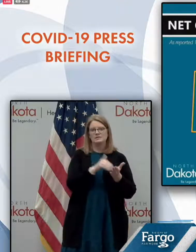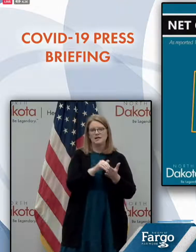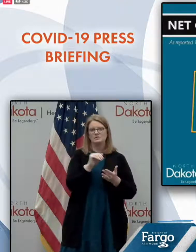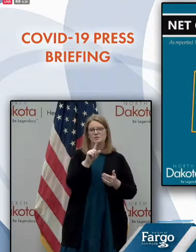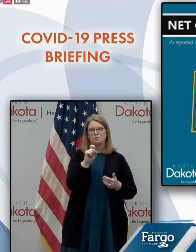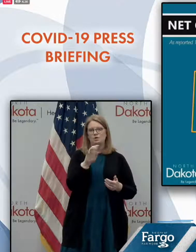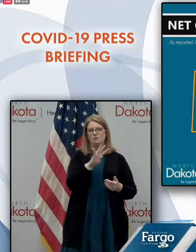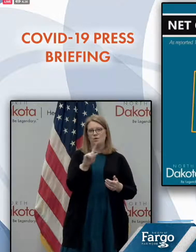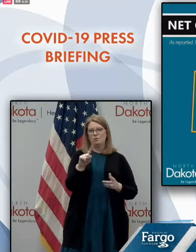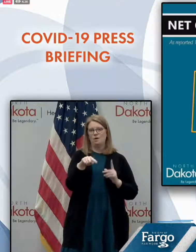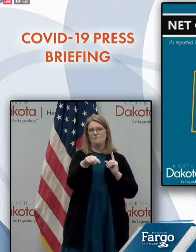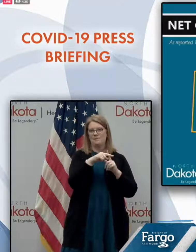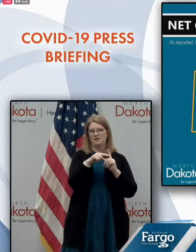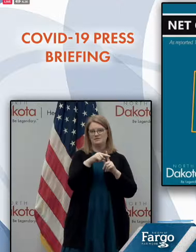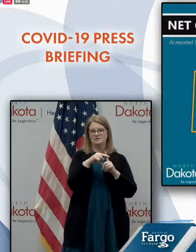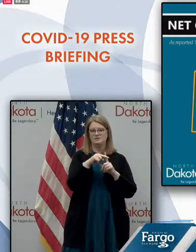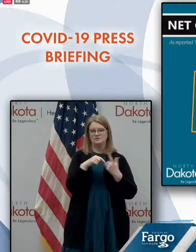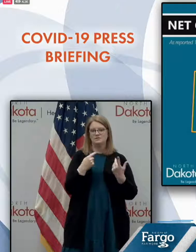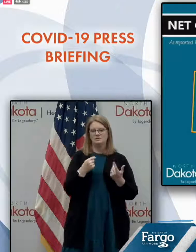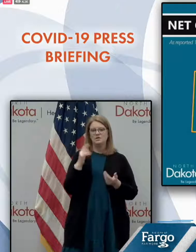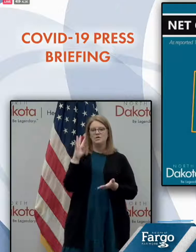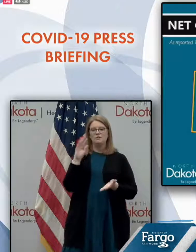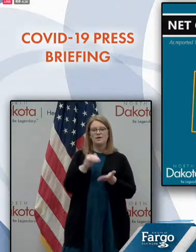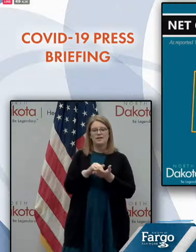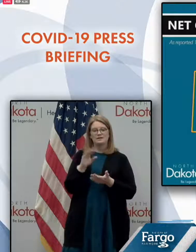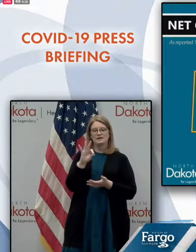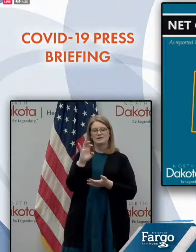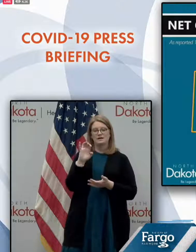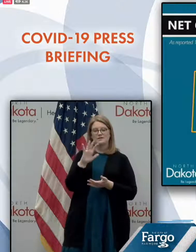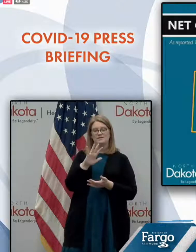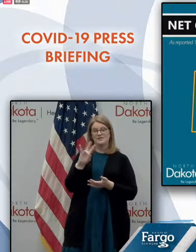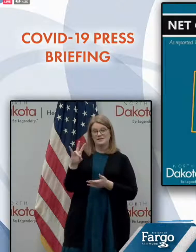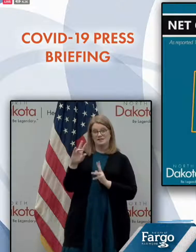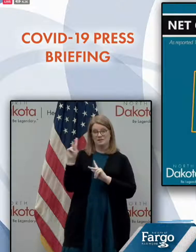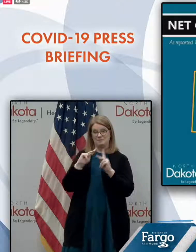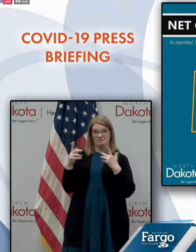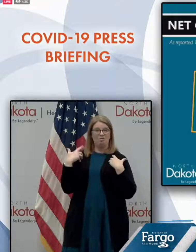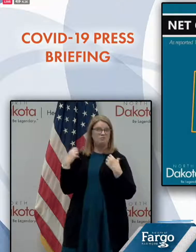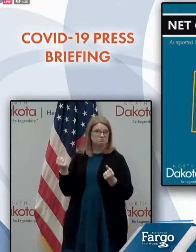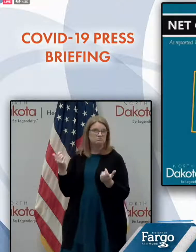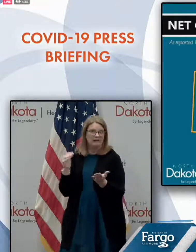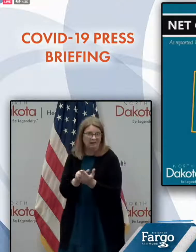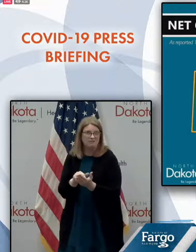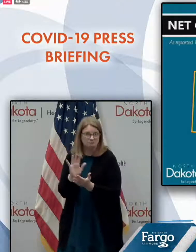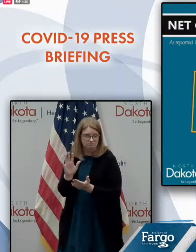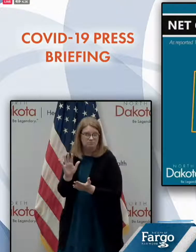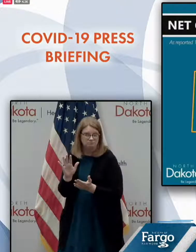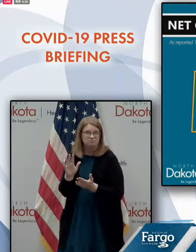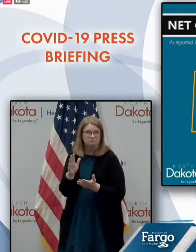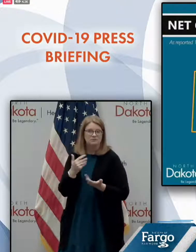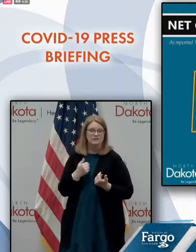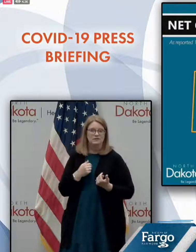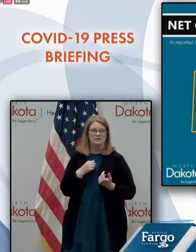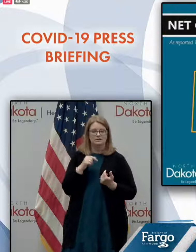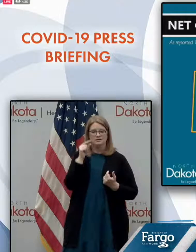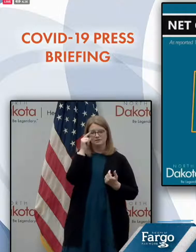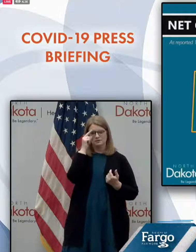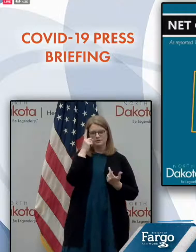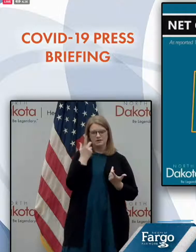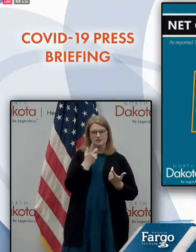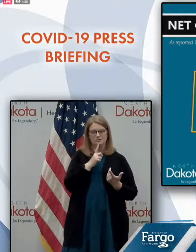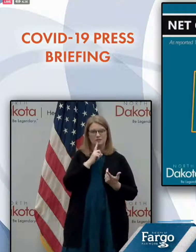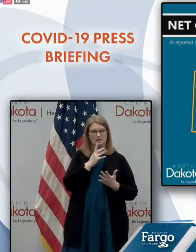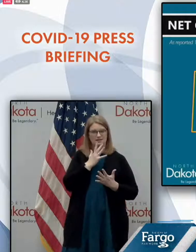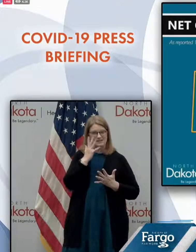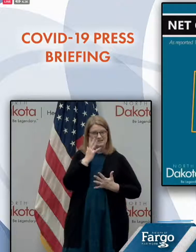6,141 positives, we've seen 4,957 individuals recover, and as I shared, we hit this sad